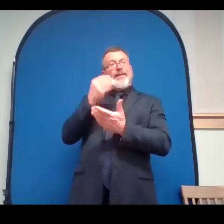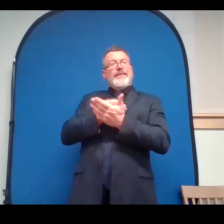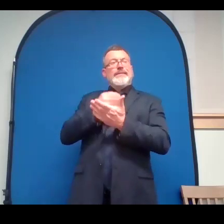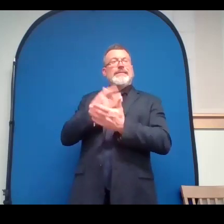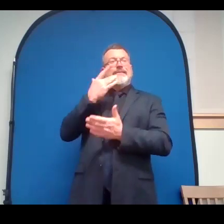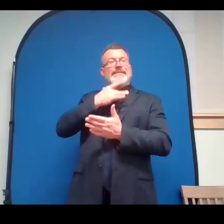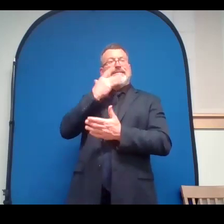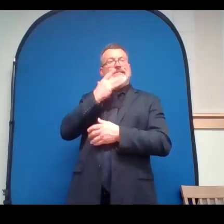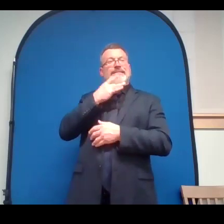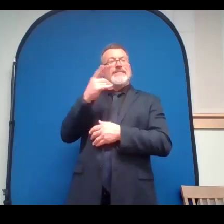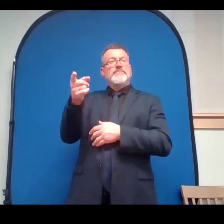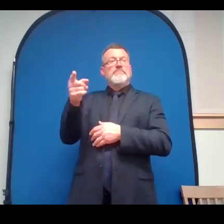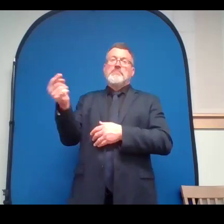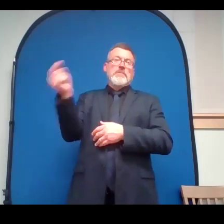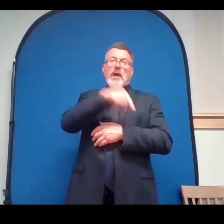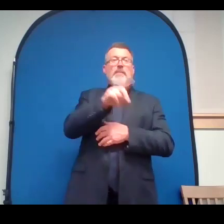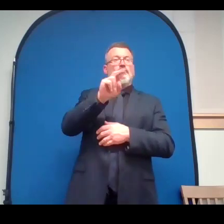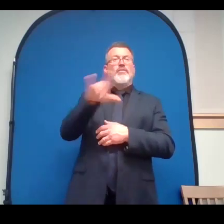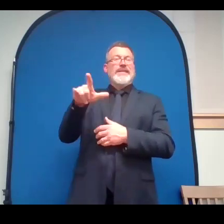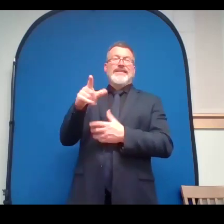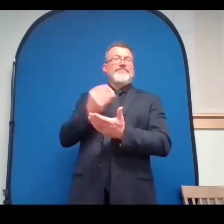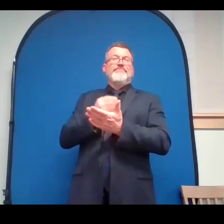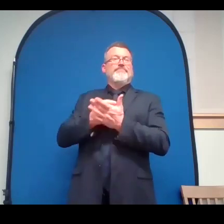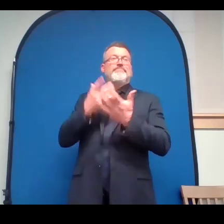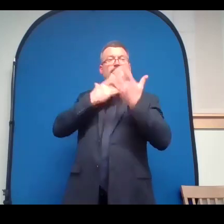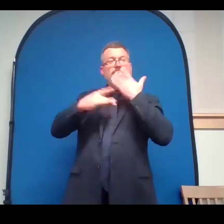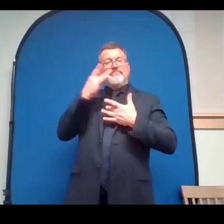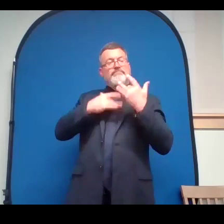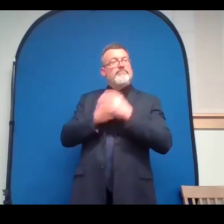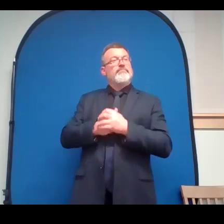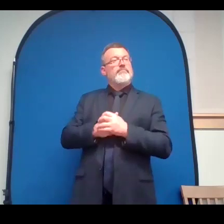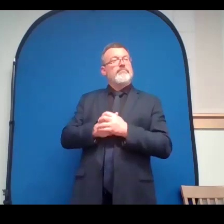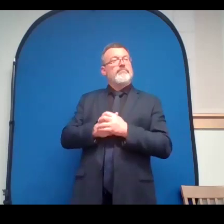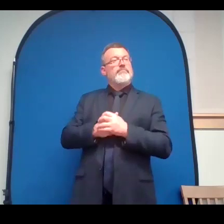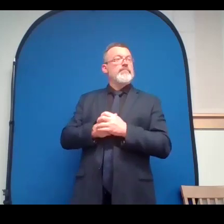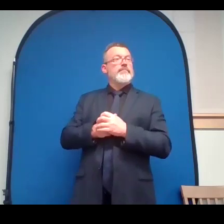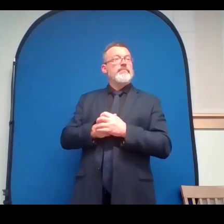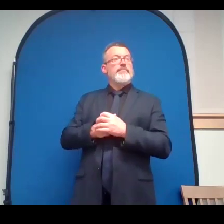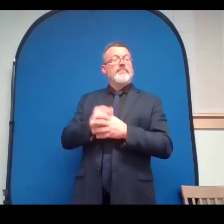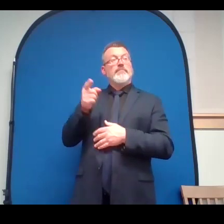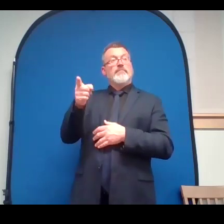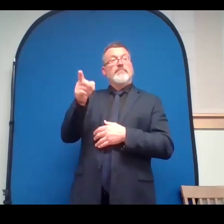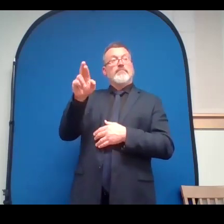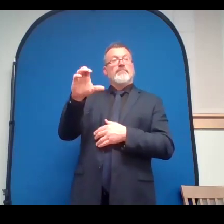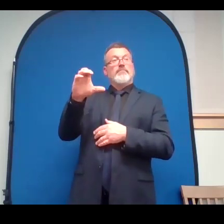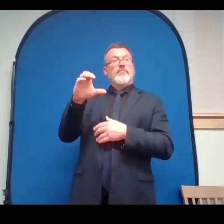drill or at battle assembly, and that he made comments about looking to